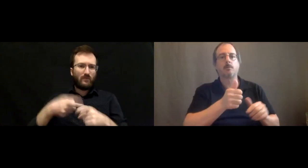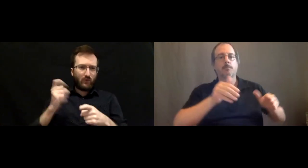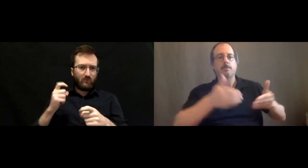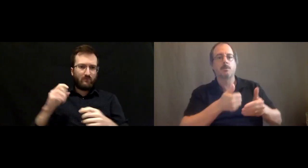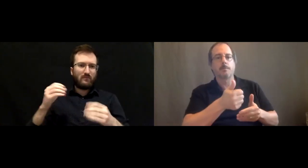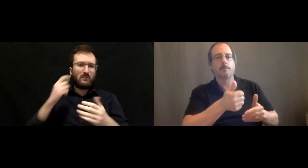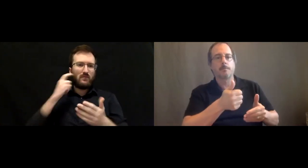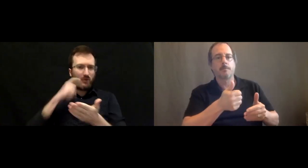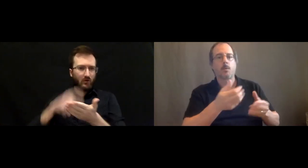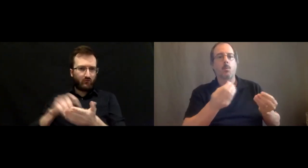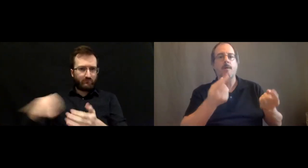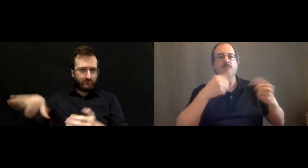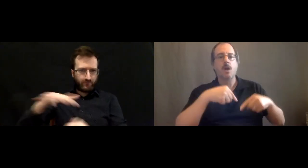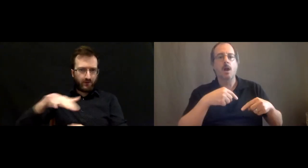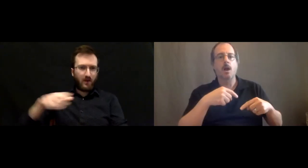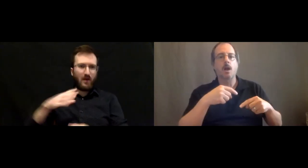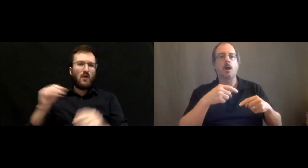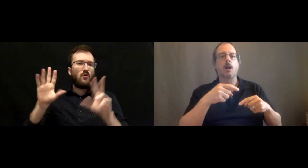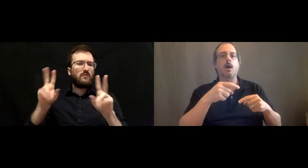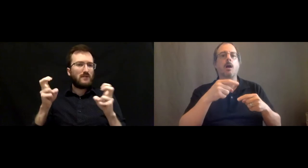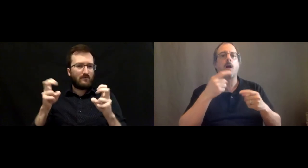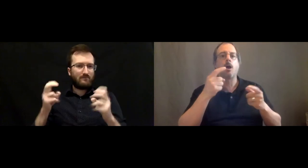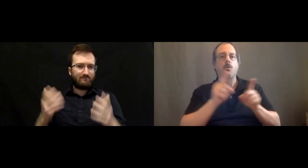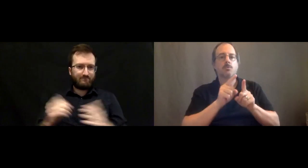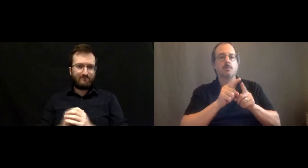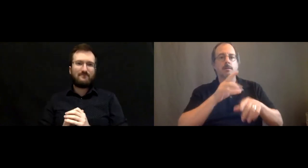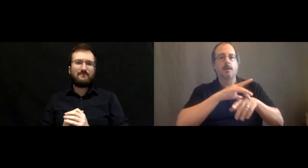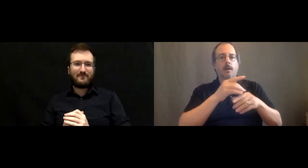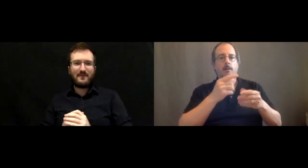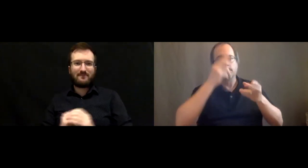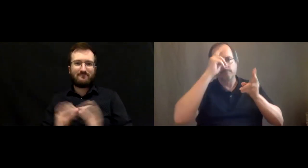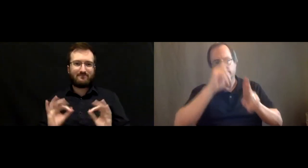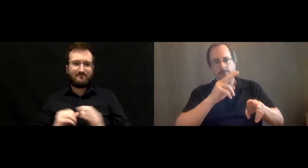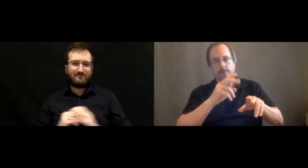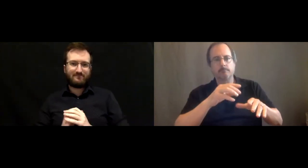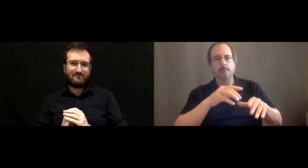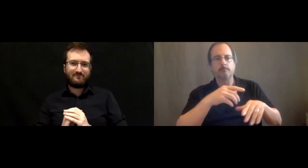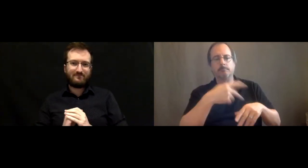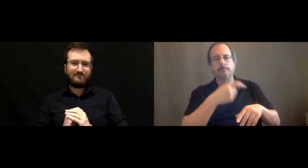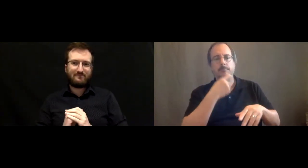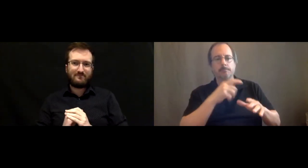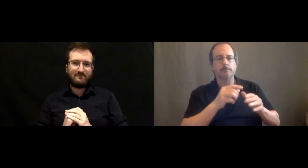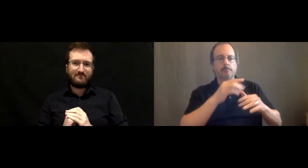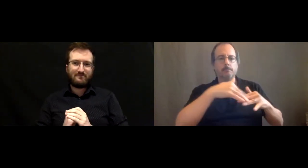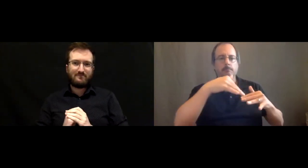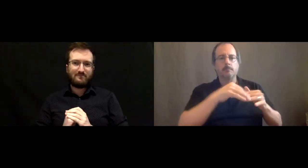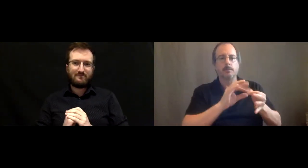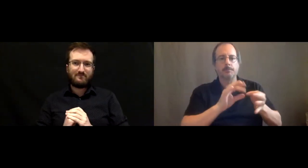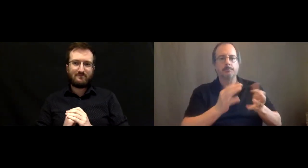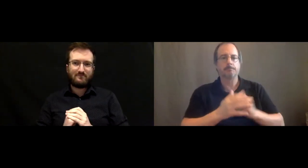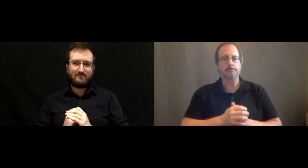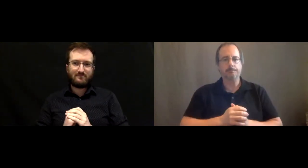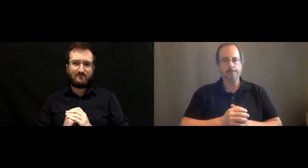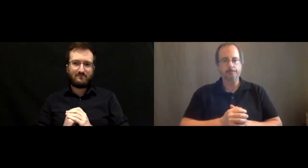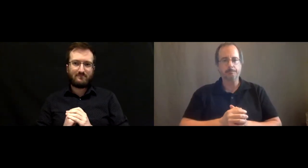I'll call upon each of them, have them introduce themselves and their involvement in the employment